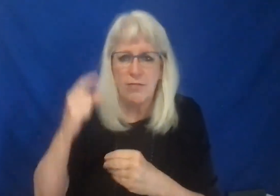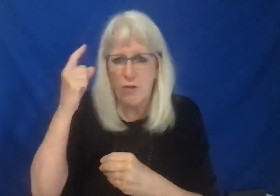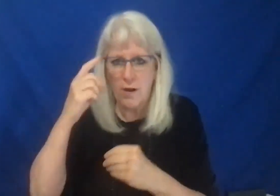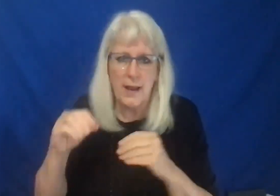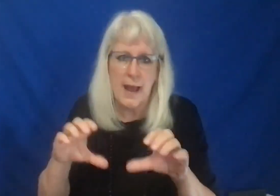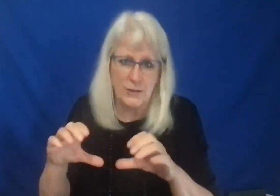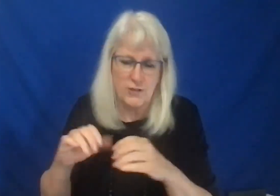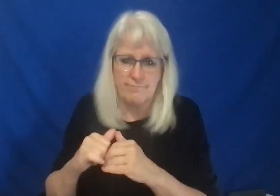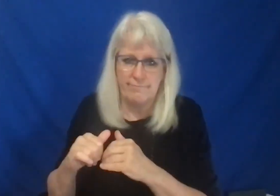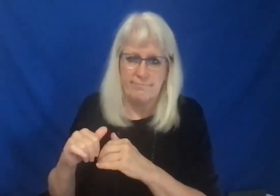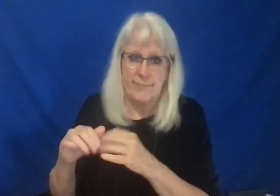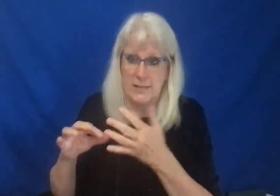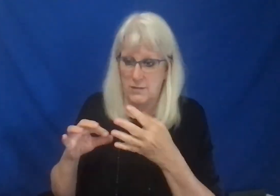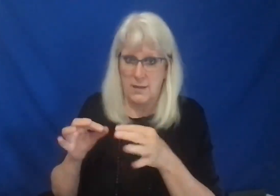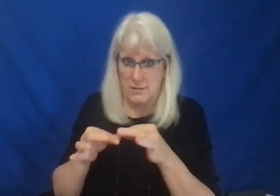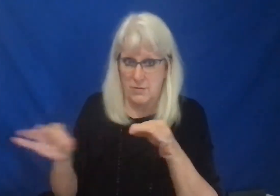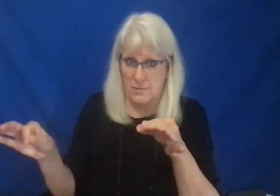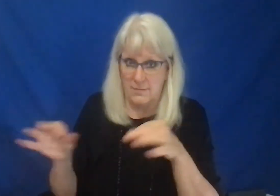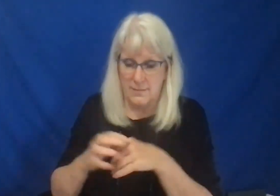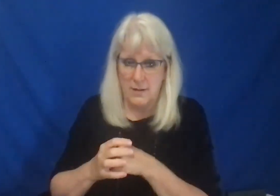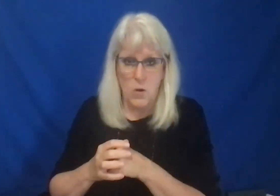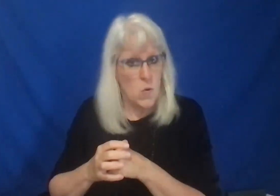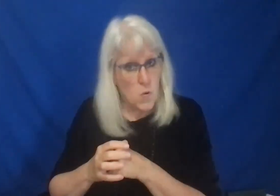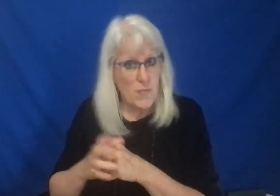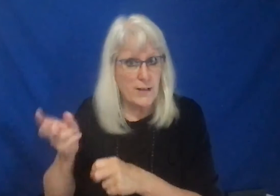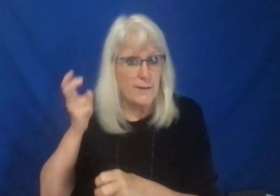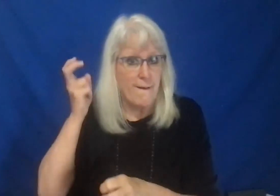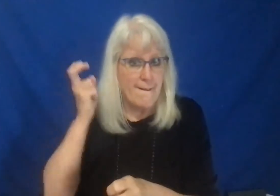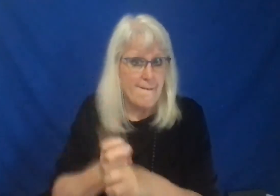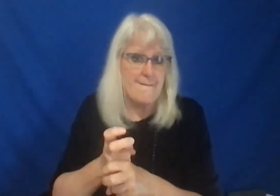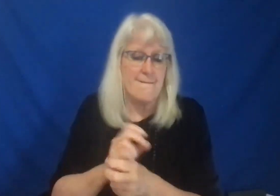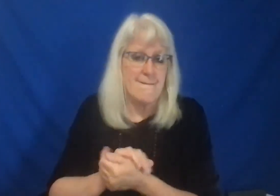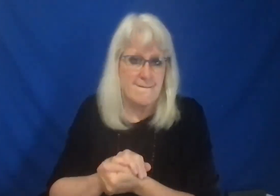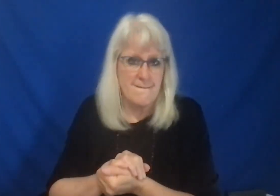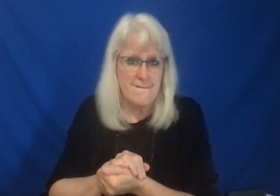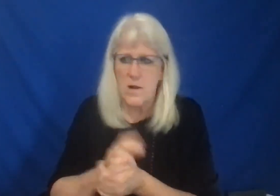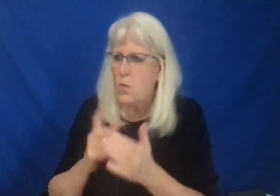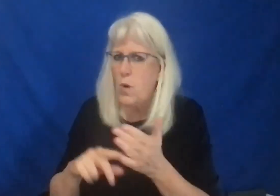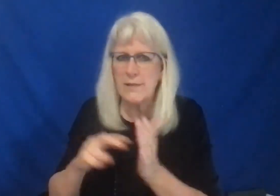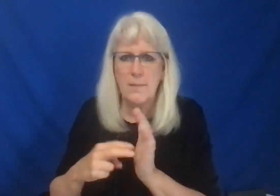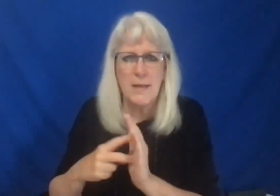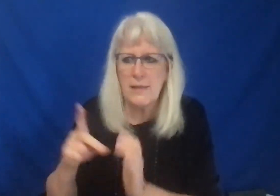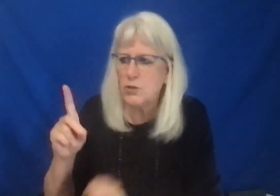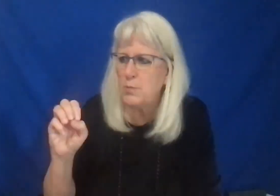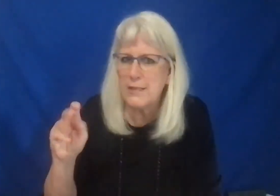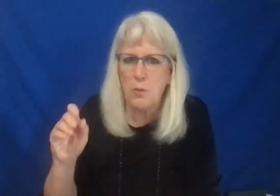That's a tall order. That is a tall order. What does it mean to be democratic in thought and action? It means to